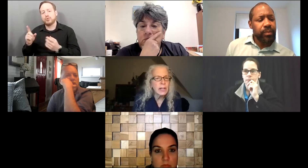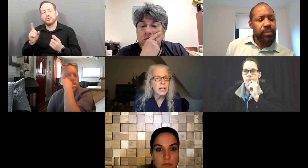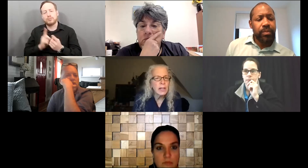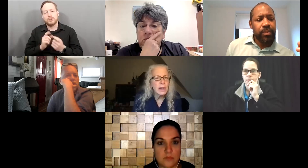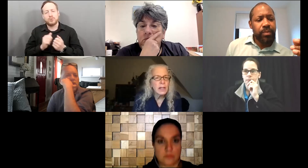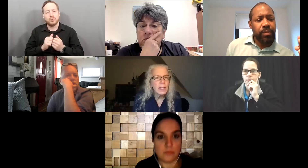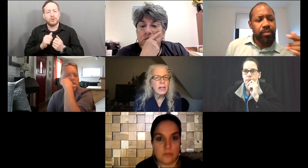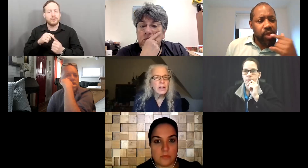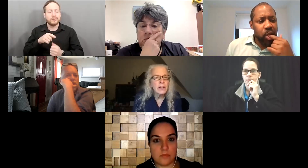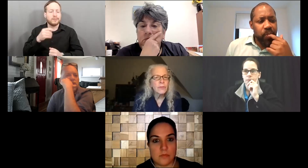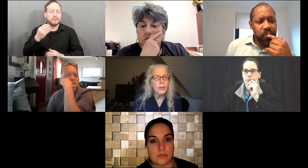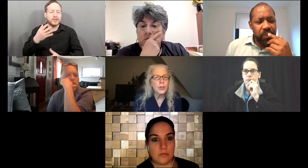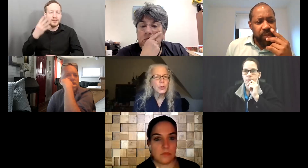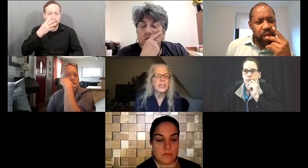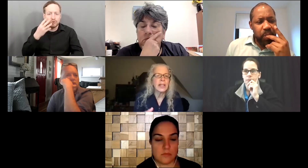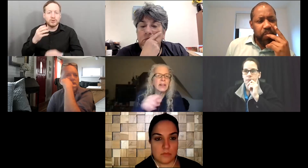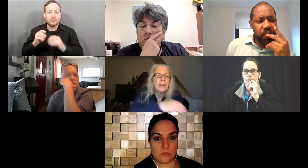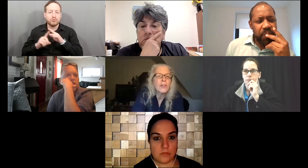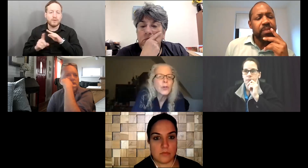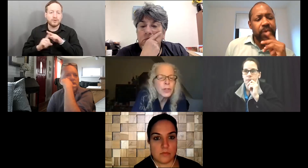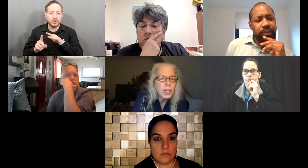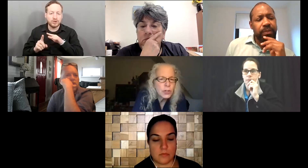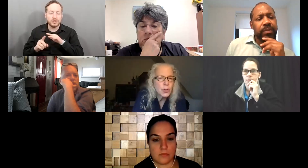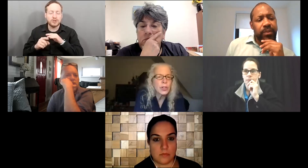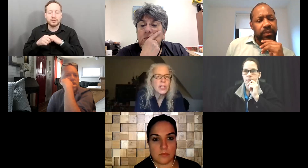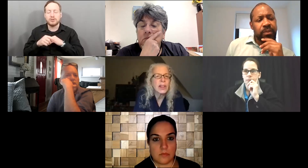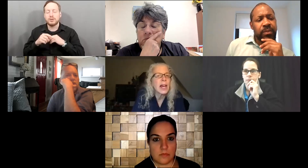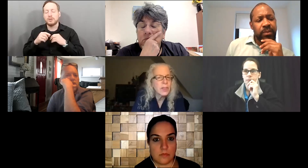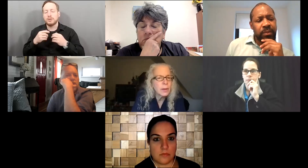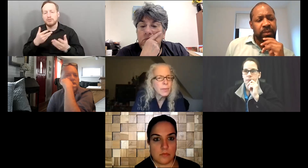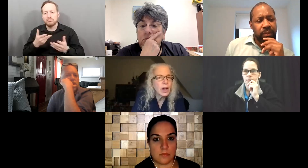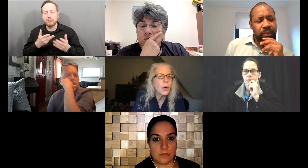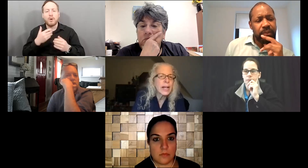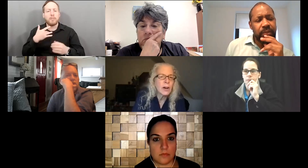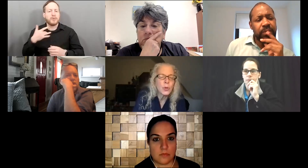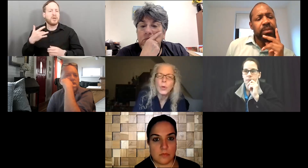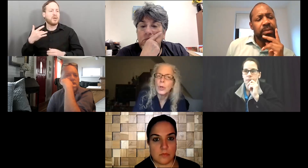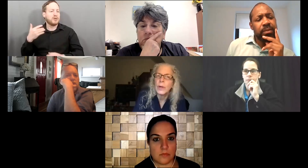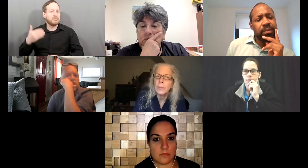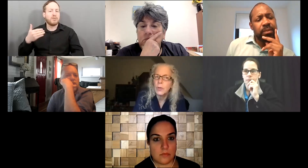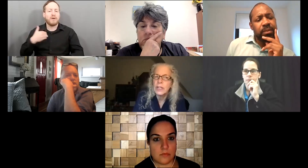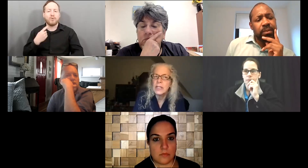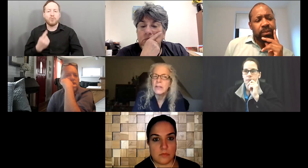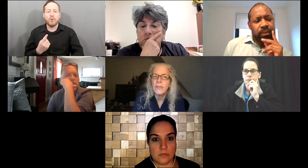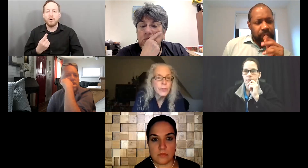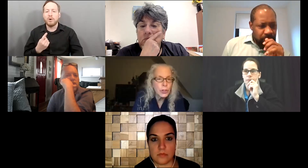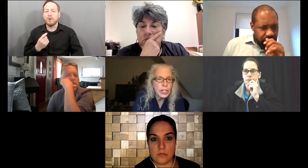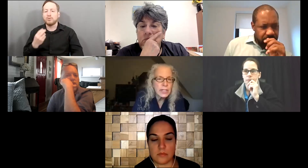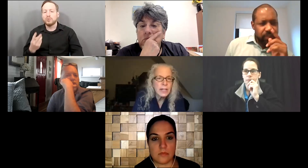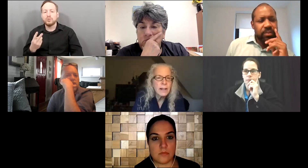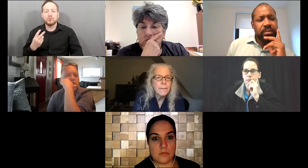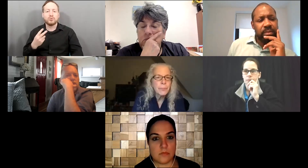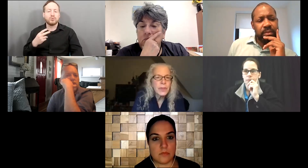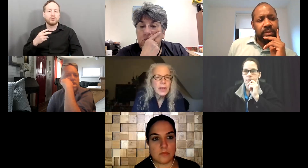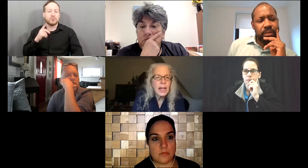tutoring for students. They're university students. A lot of them are going out to work with immigrants and